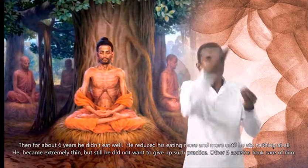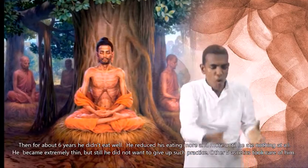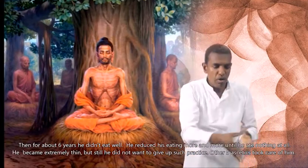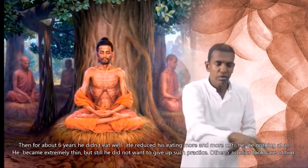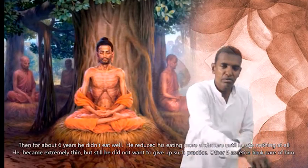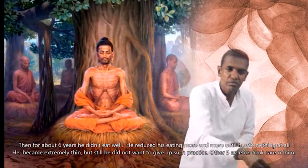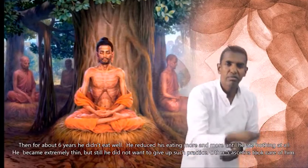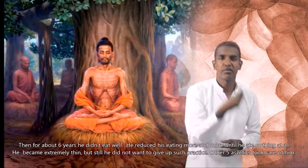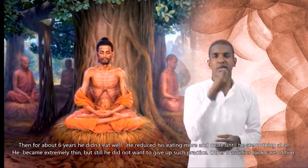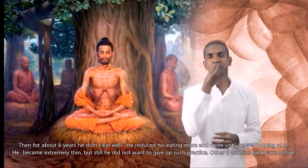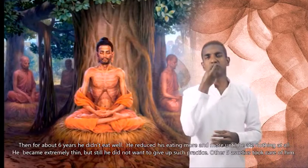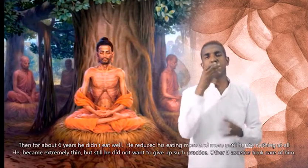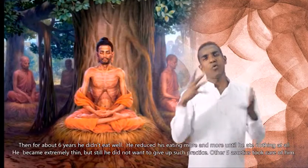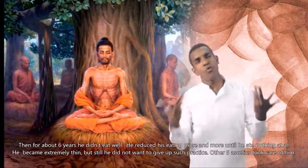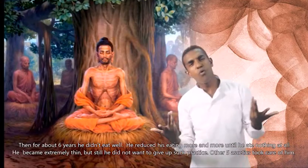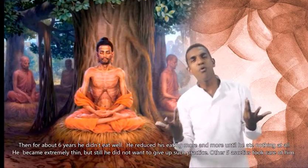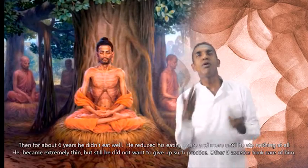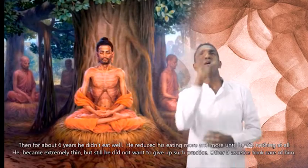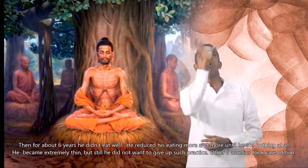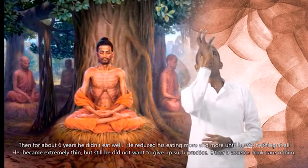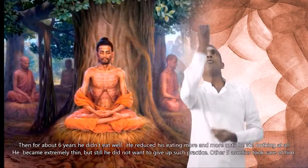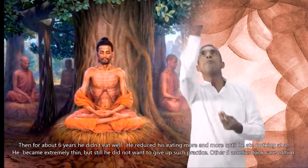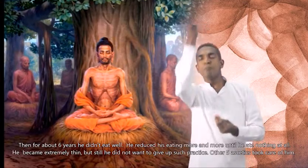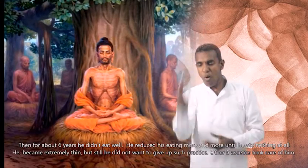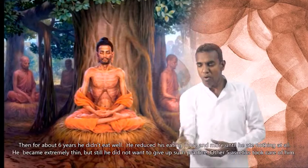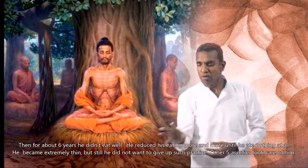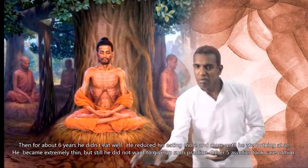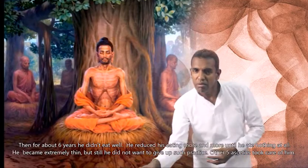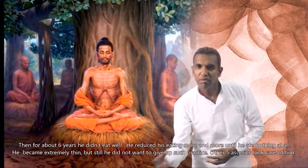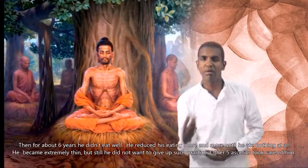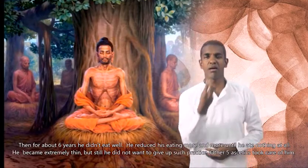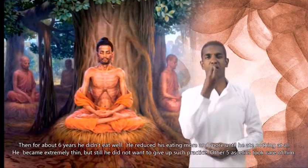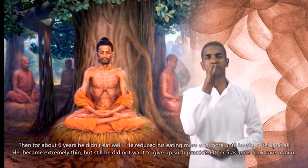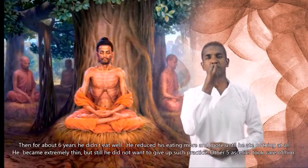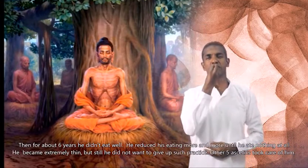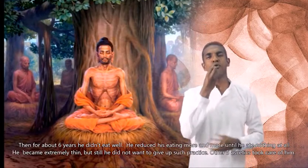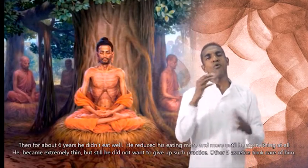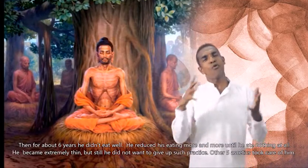up such practice. Other 5 ascetics took care of him.